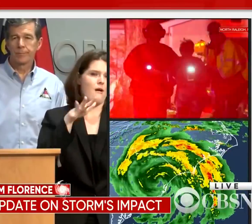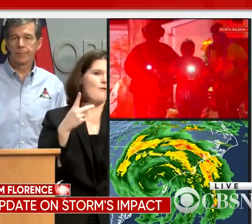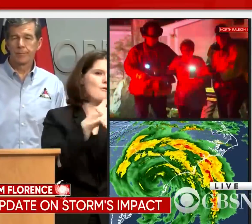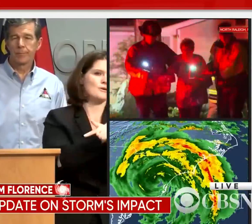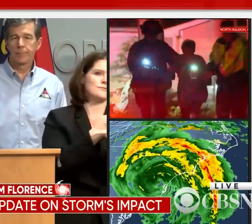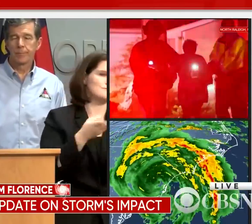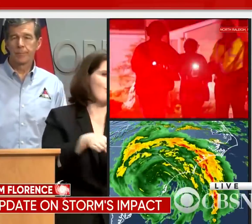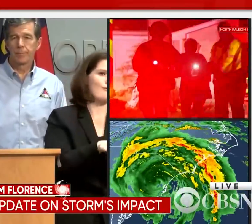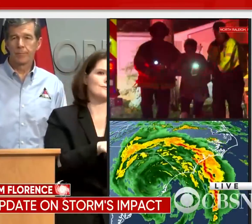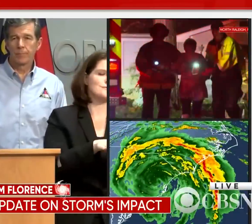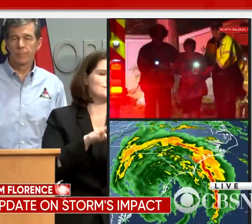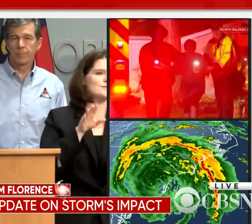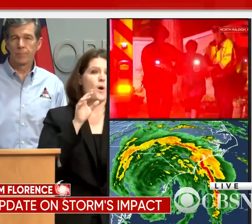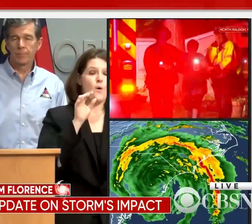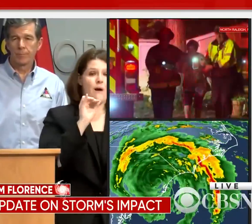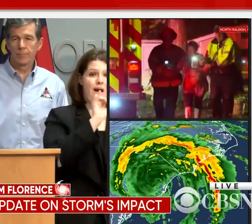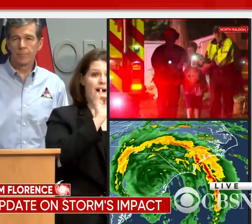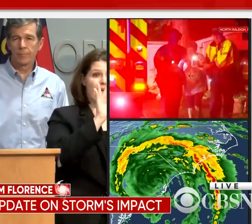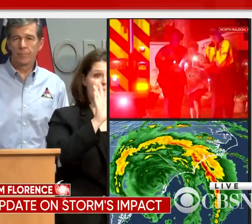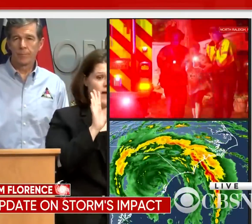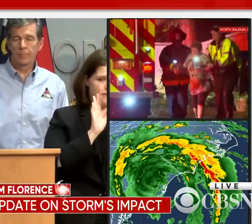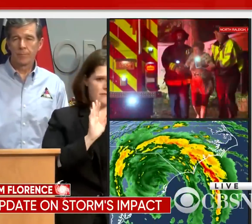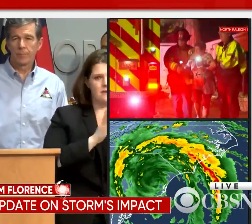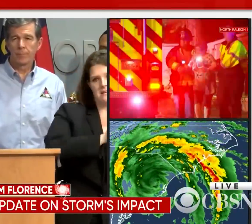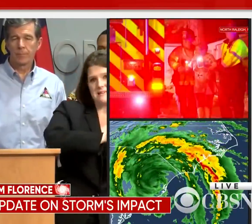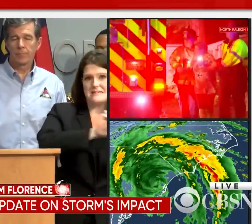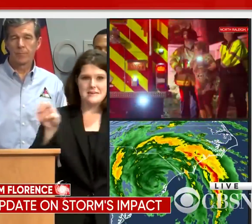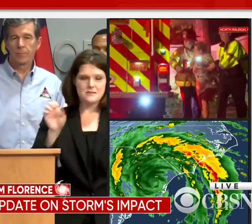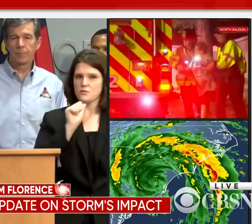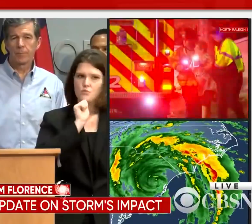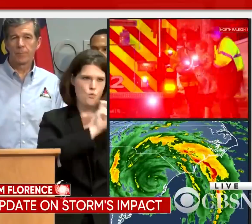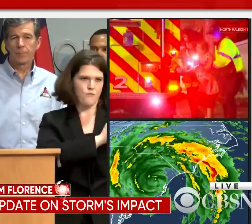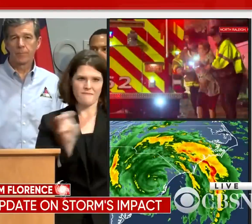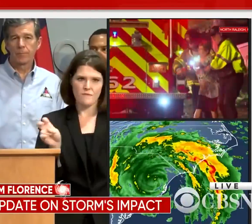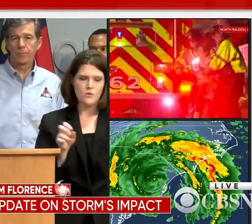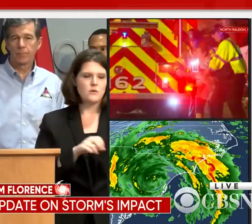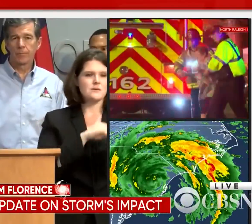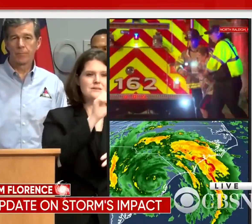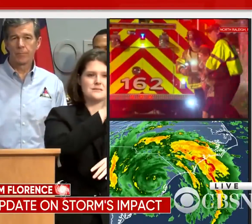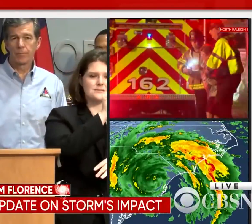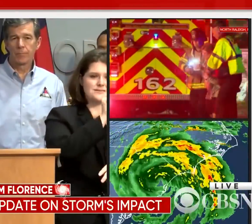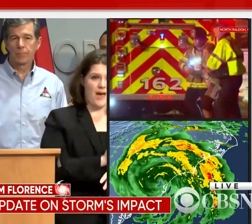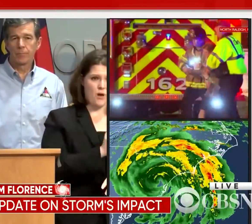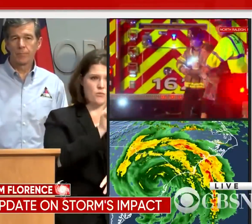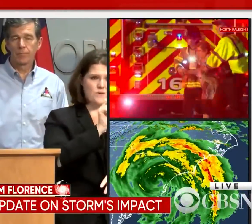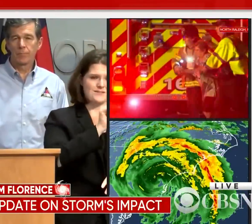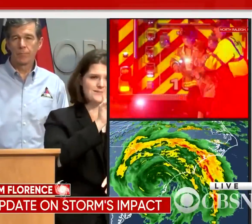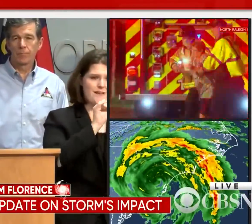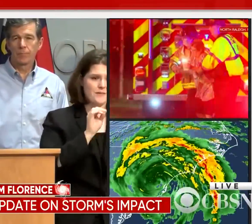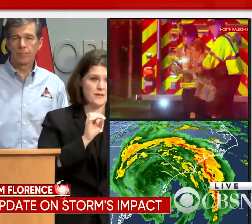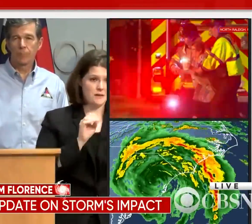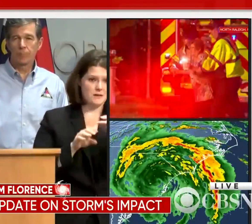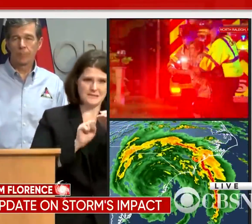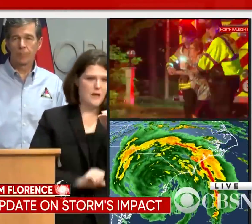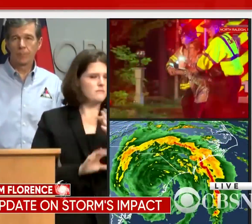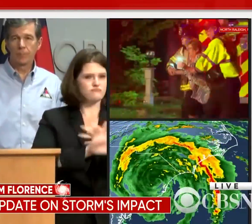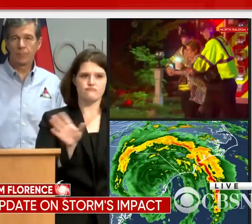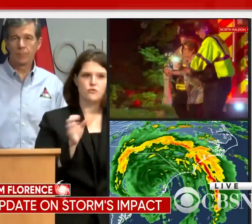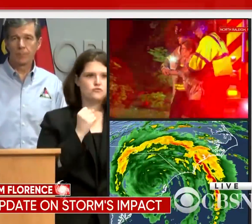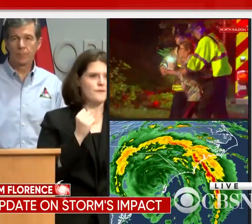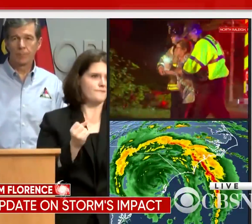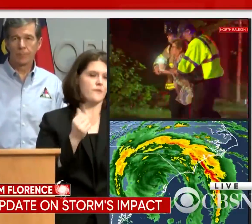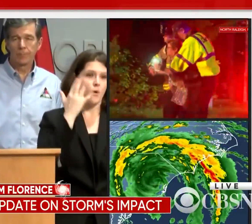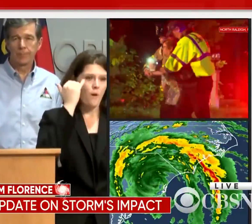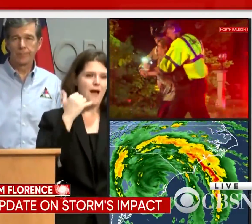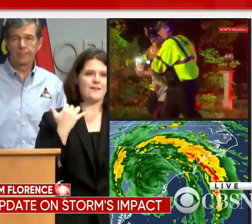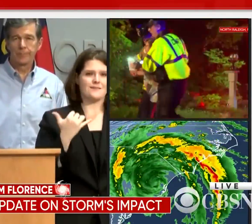not travel east of I-95, south of US 70, because those conditions will be extremely hazardous